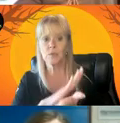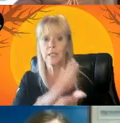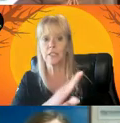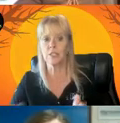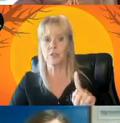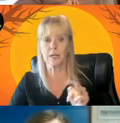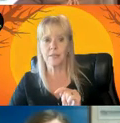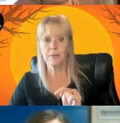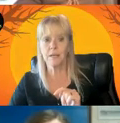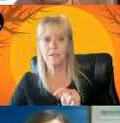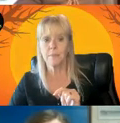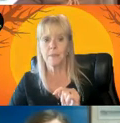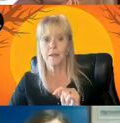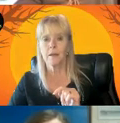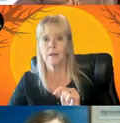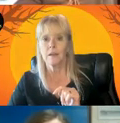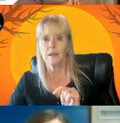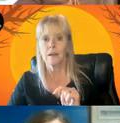materials. It's really just your lesson plan.